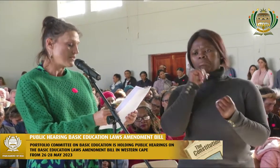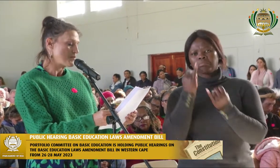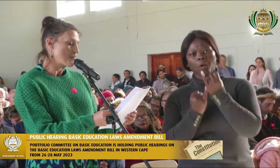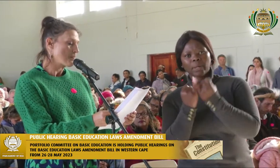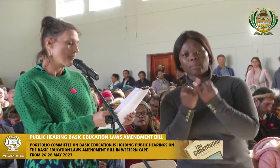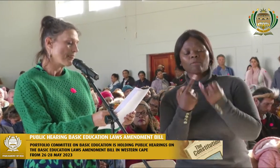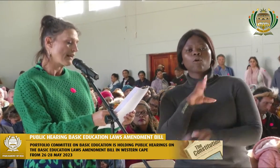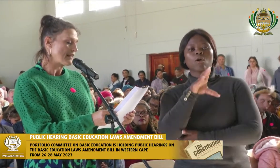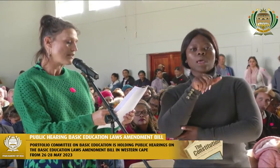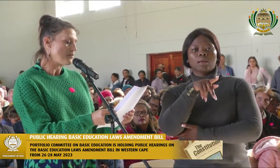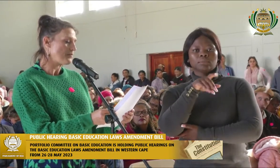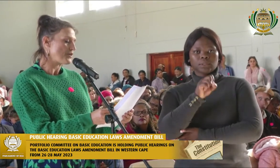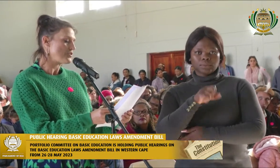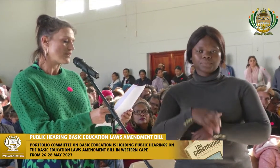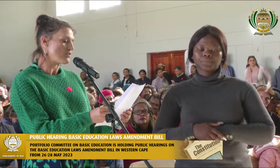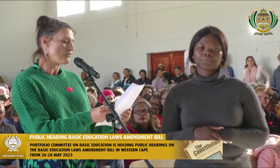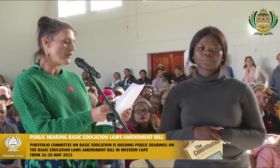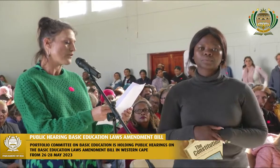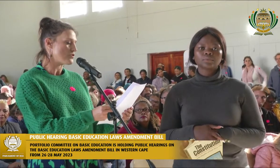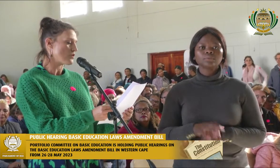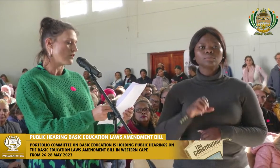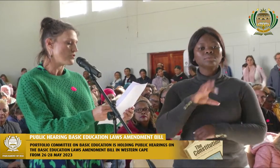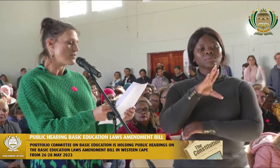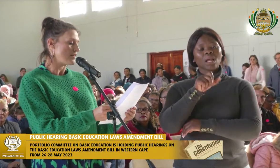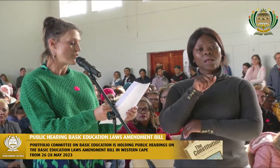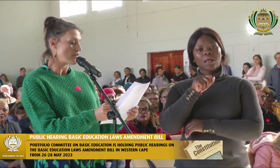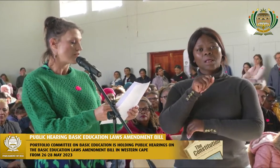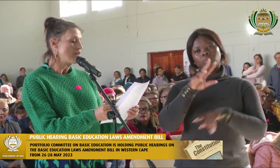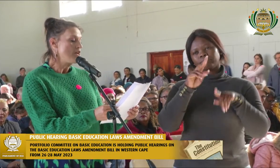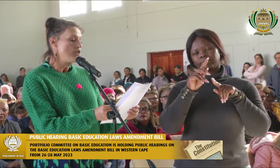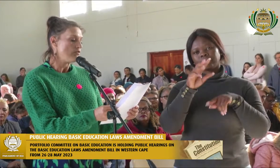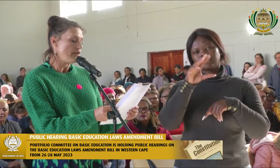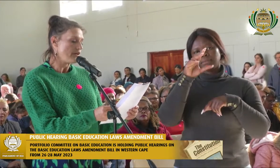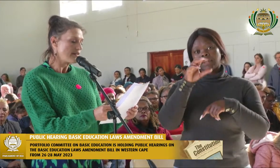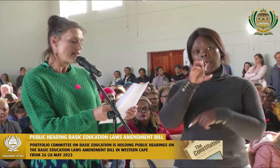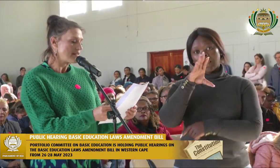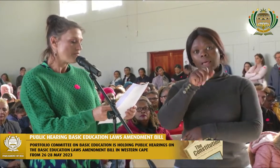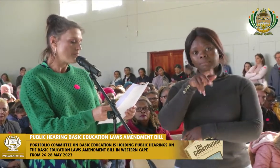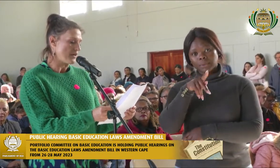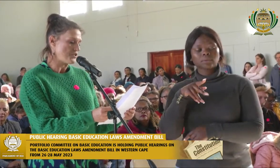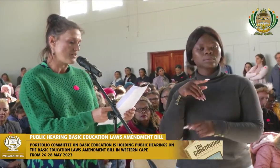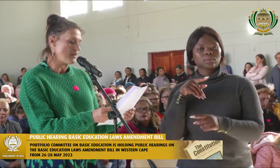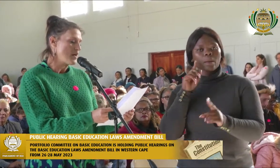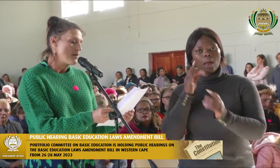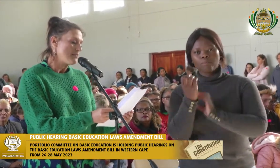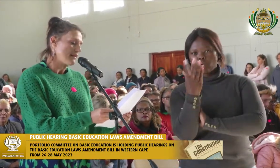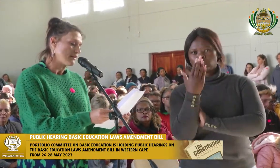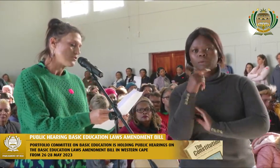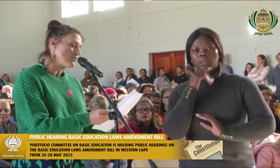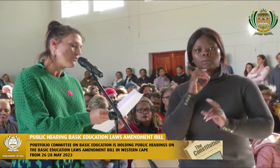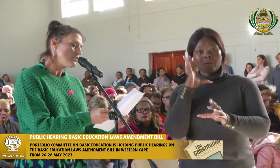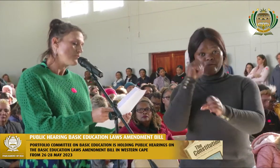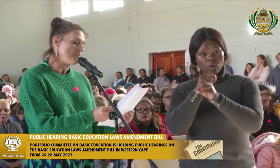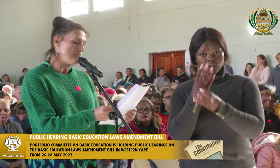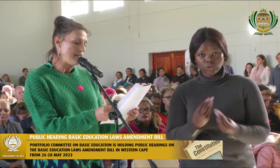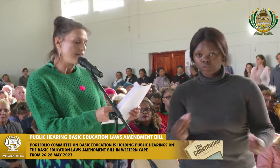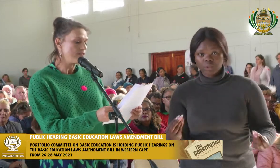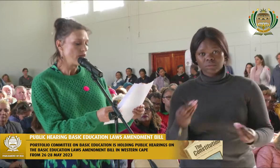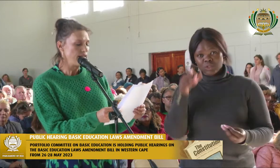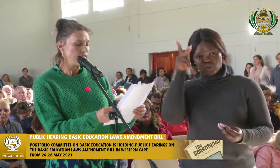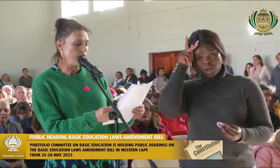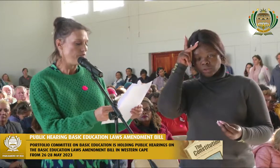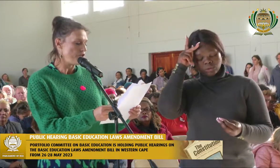not compatible to CAPS. The classical approach does not focus on a child to regurgitate information, but that our children to